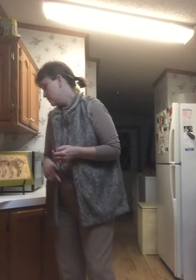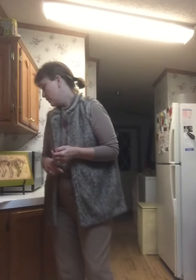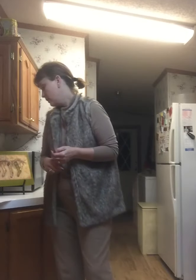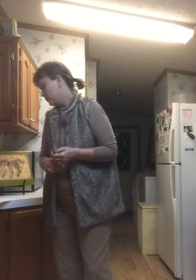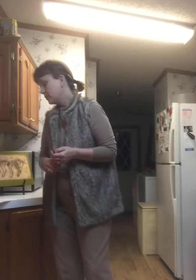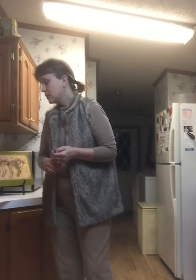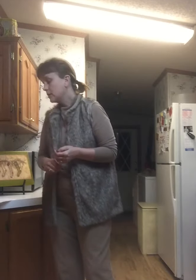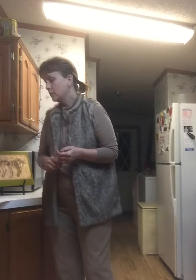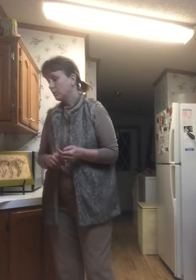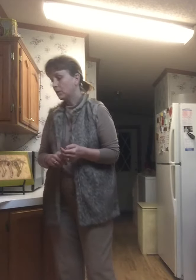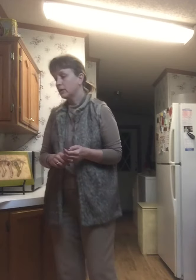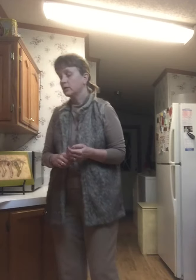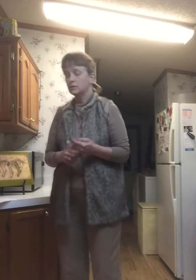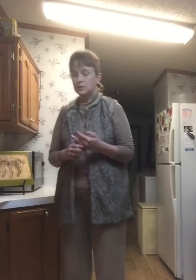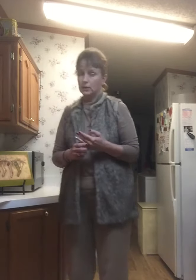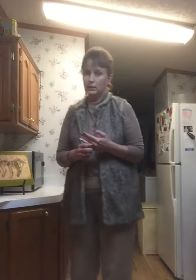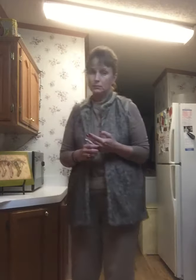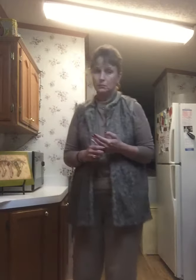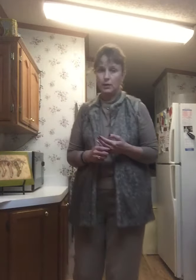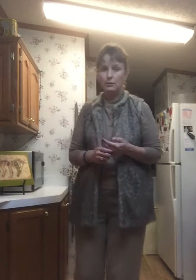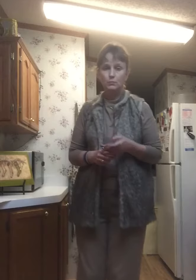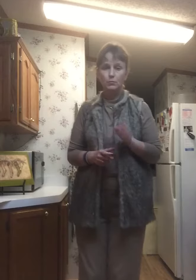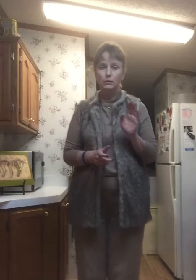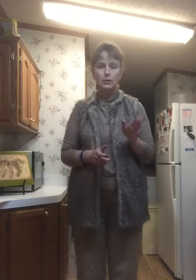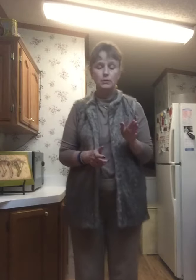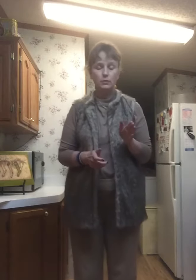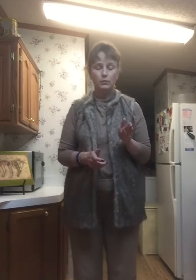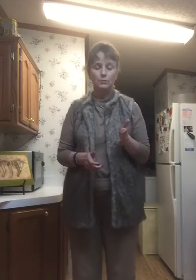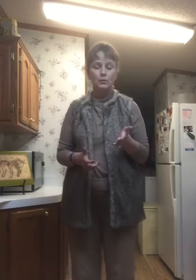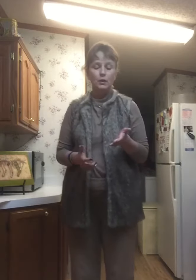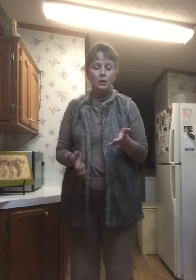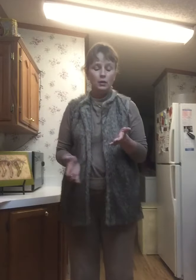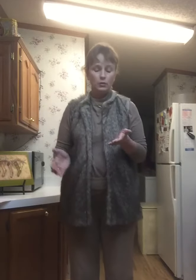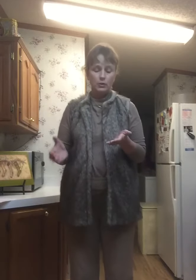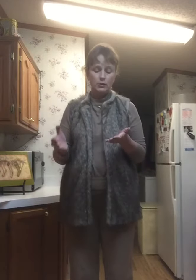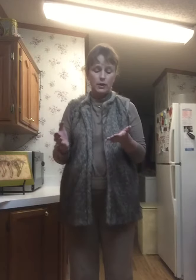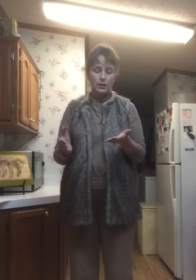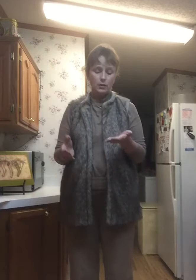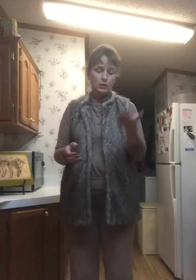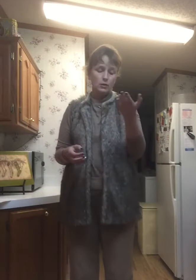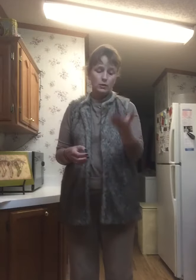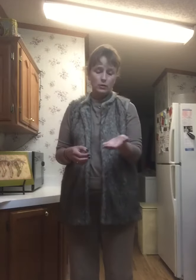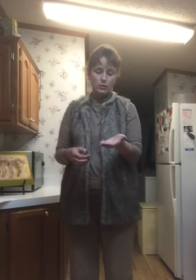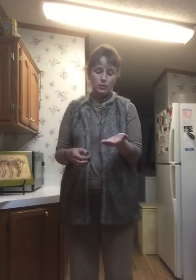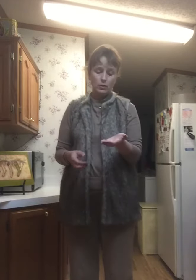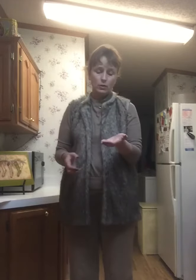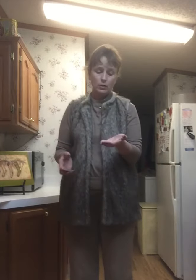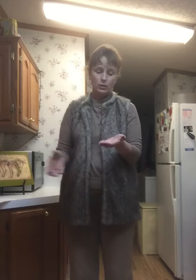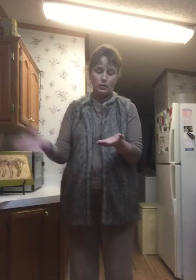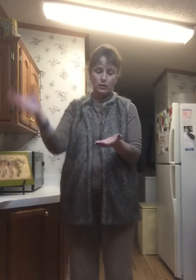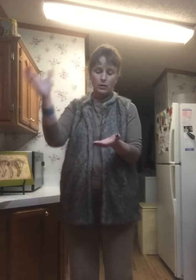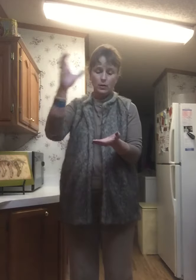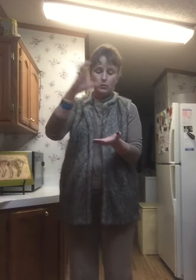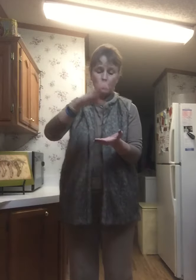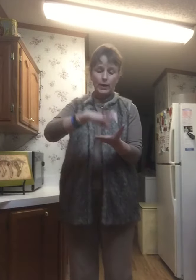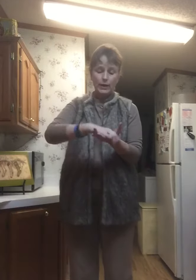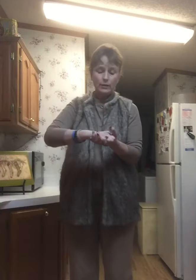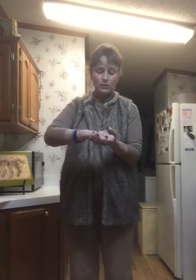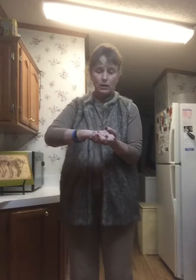a 3-part sign, okay? Real easy though. You're going to take your right hand on top of